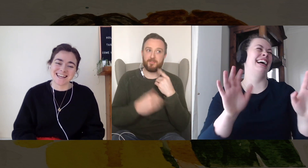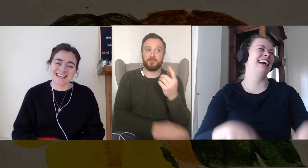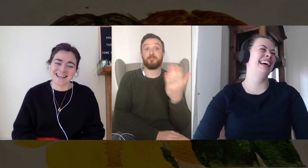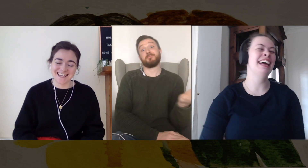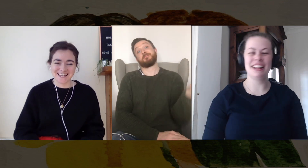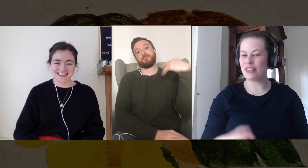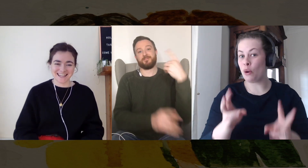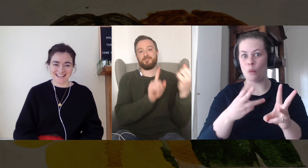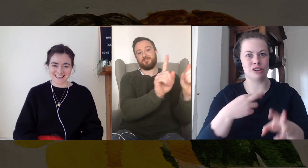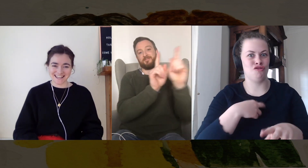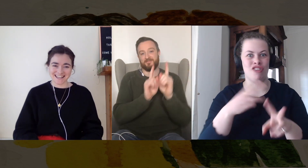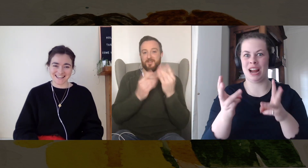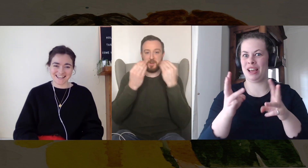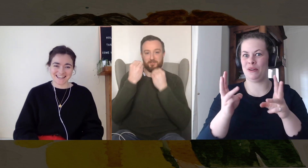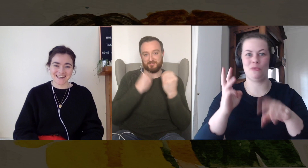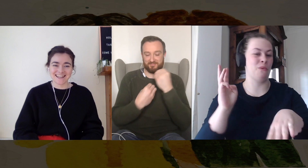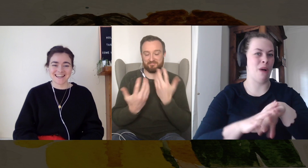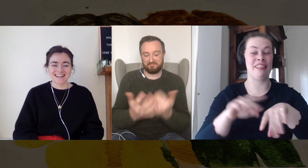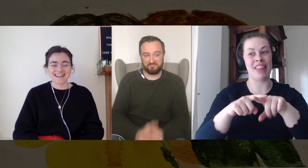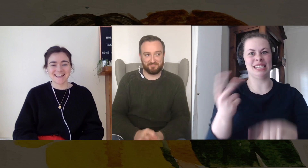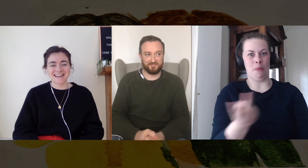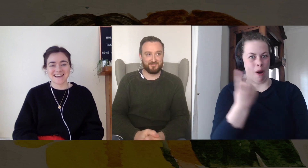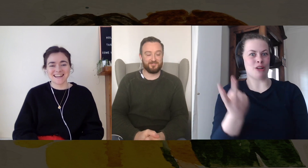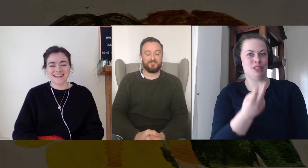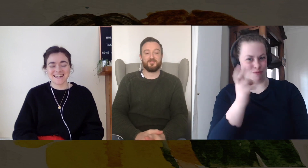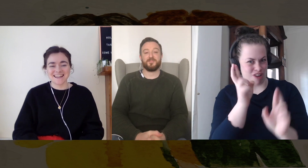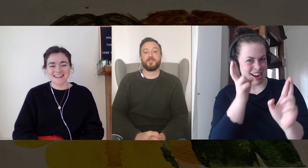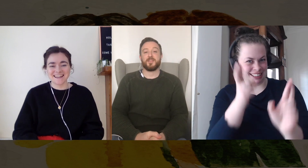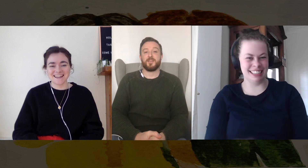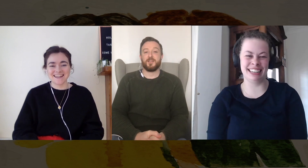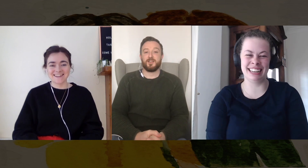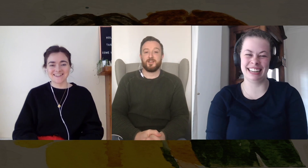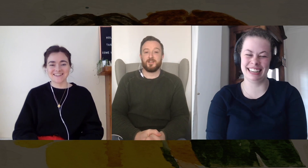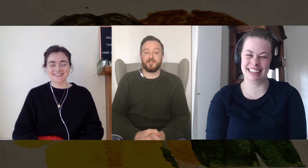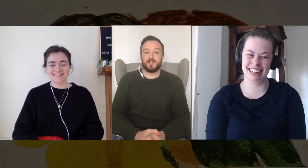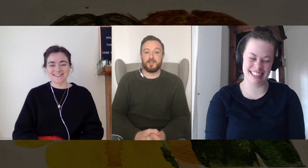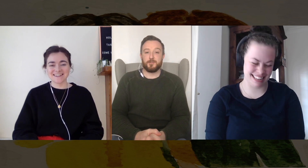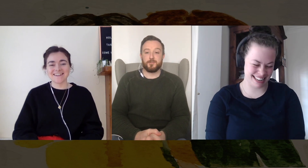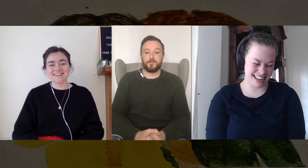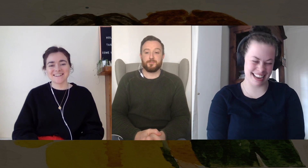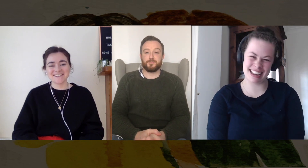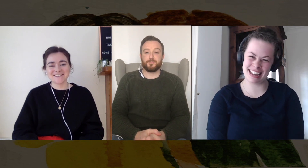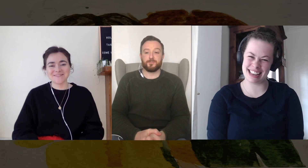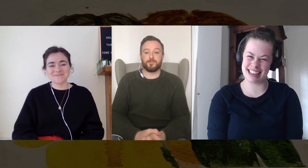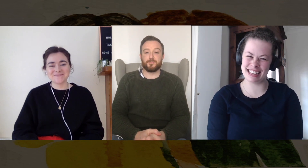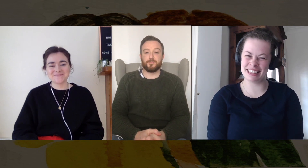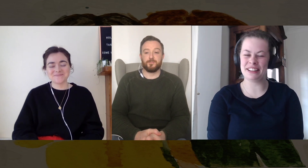artist. Yeah, works really well. That's it. That's a partnership. If I'm ever stuck. Yeah.